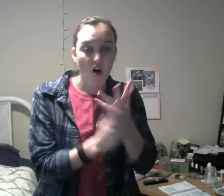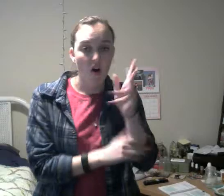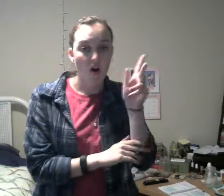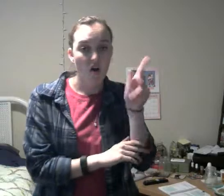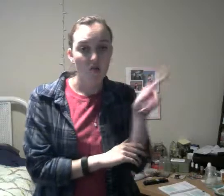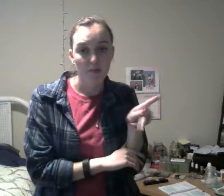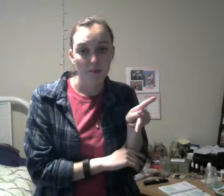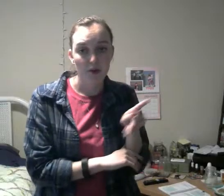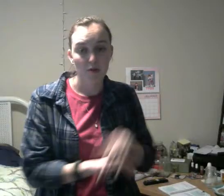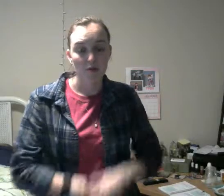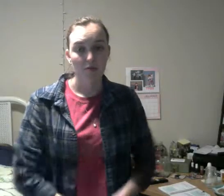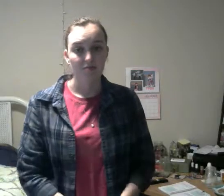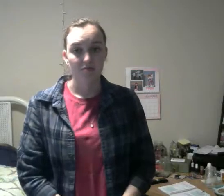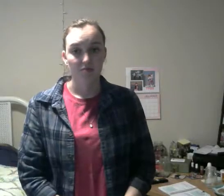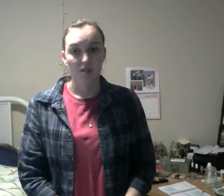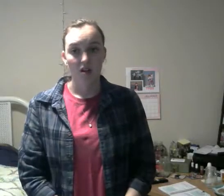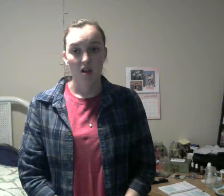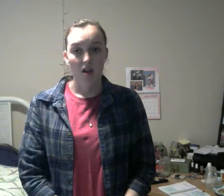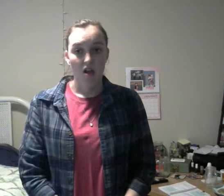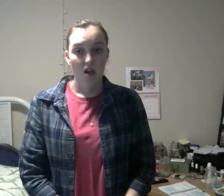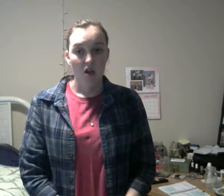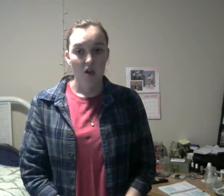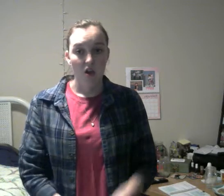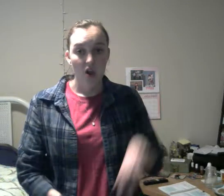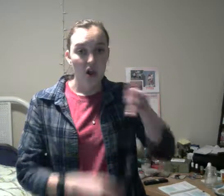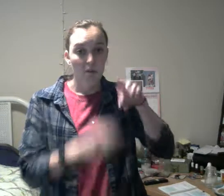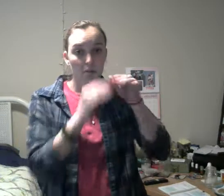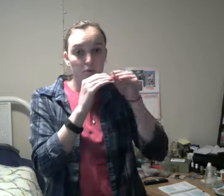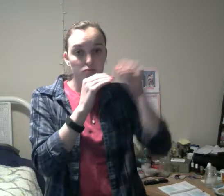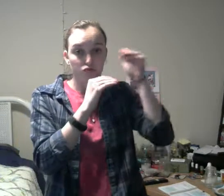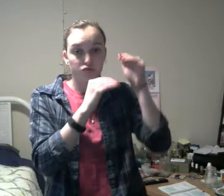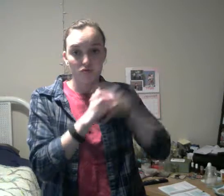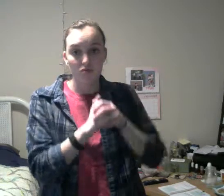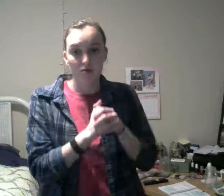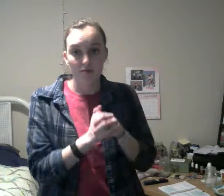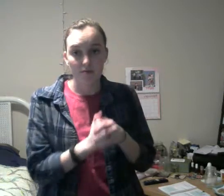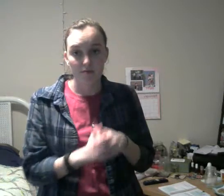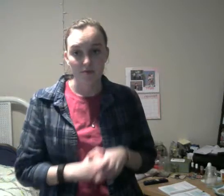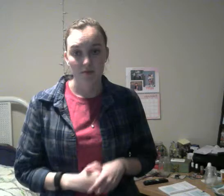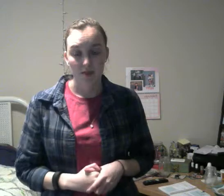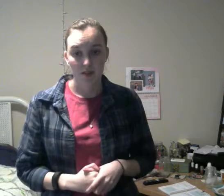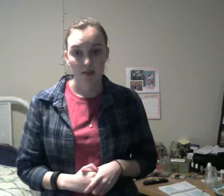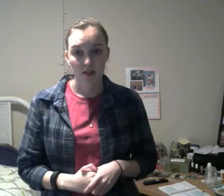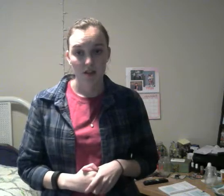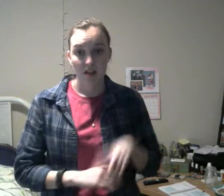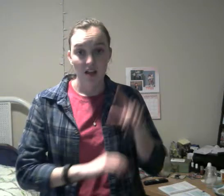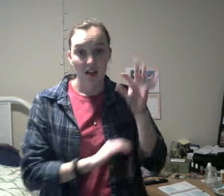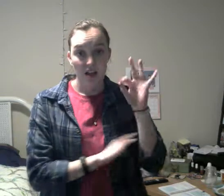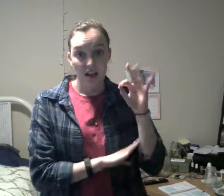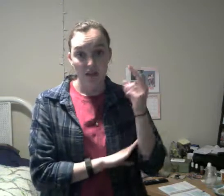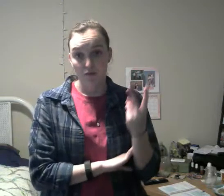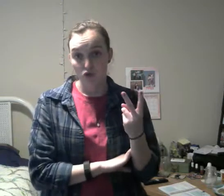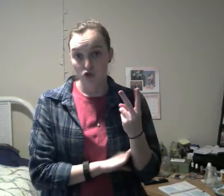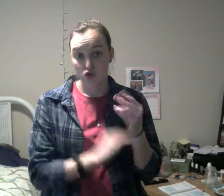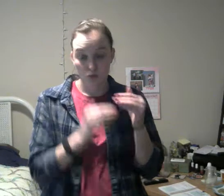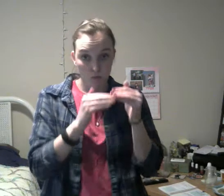since purple's dominant, they all ended up being purple. If he would have stopped there, we wouldn't have learned anything. So now we go to the F2 generation. What did he find in